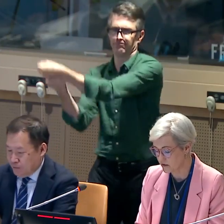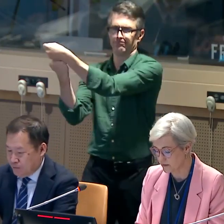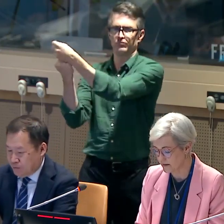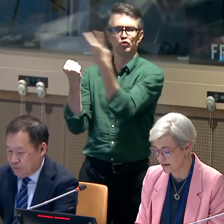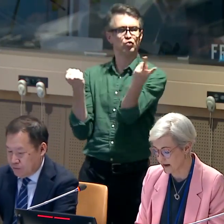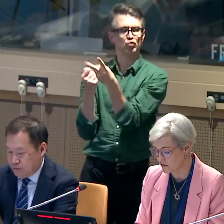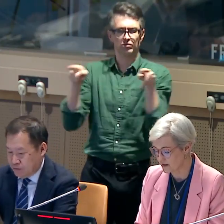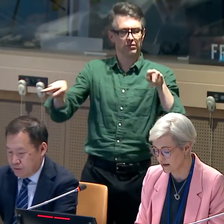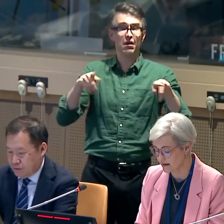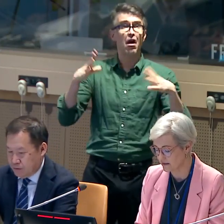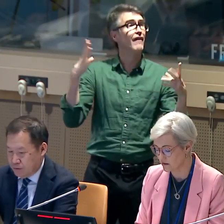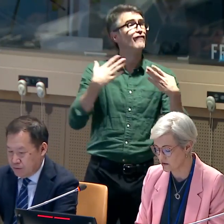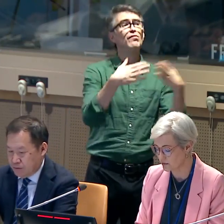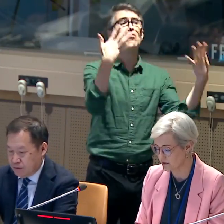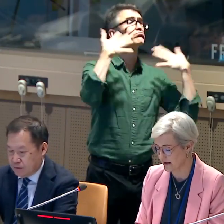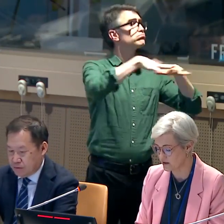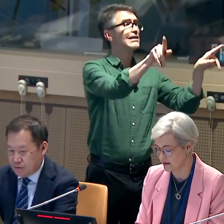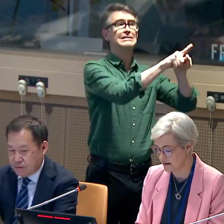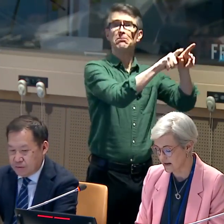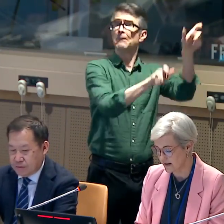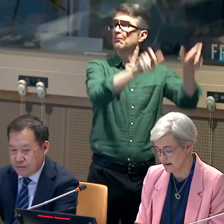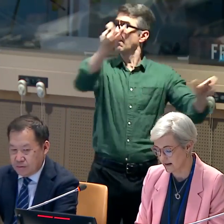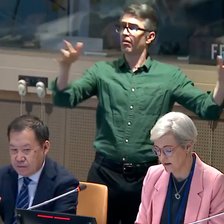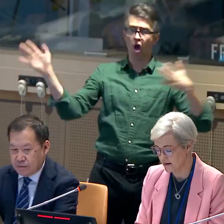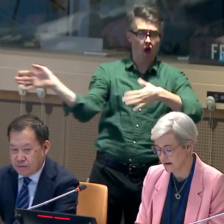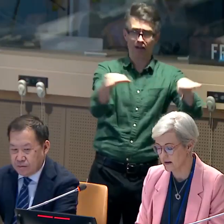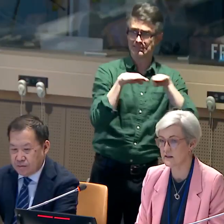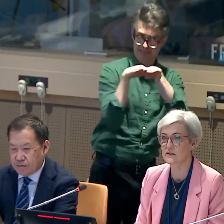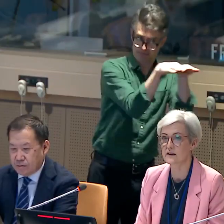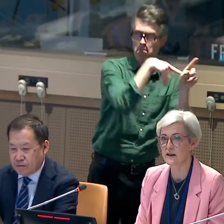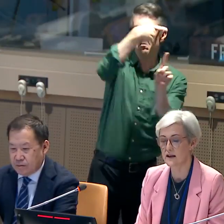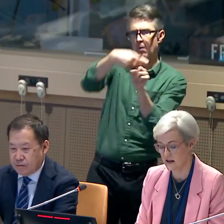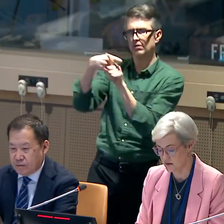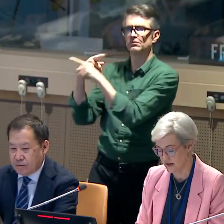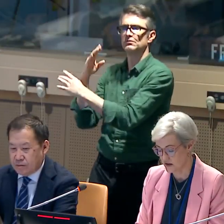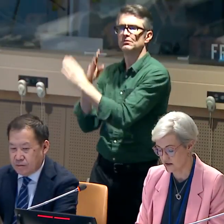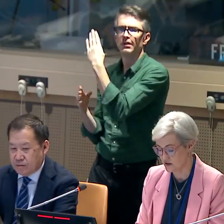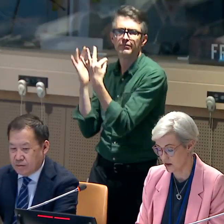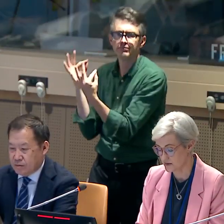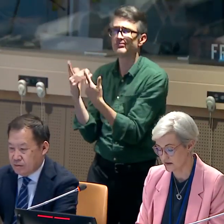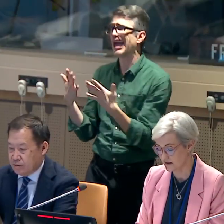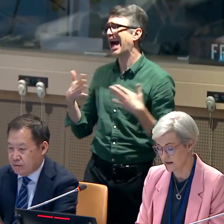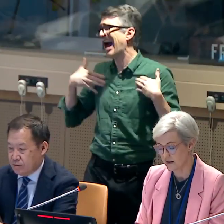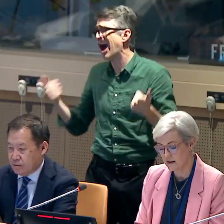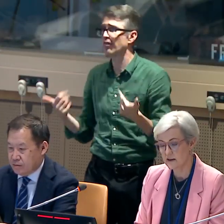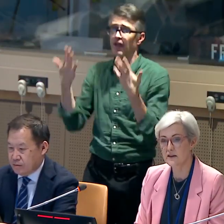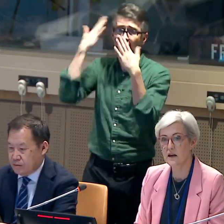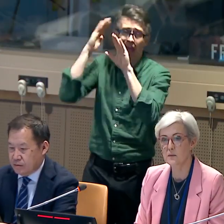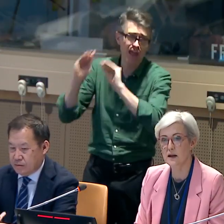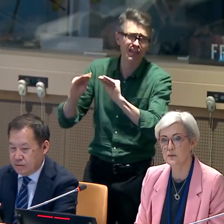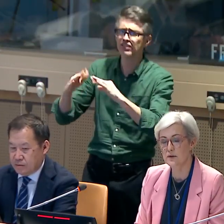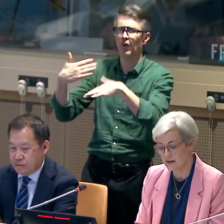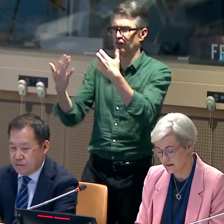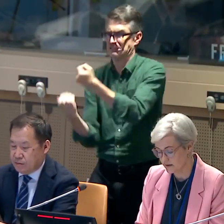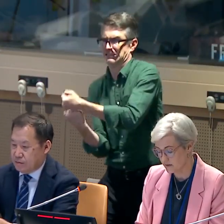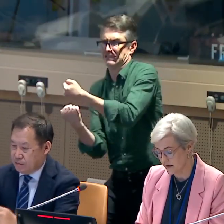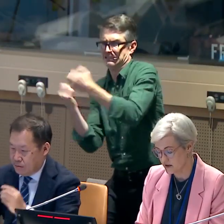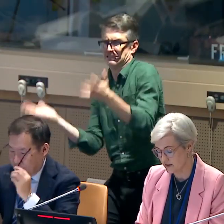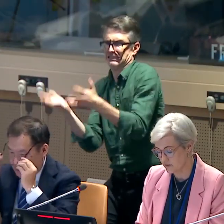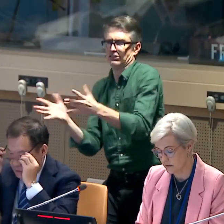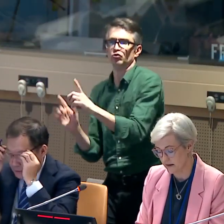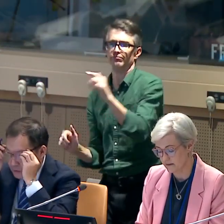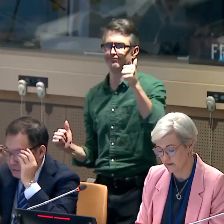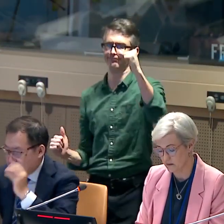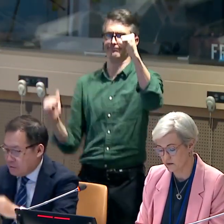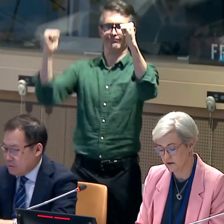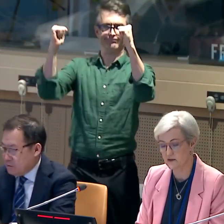case management that actually links social protection, care, health, education, and jobs. The Amman Berlin